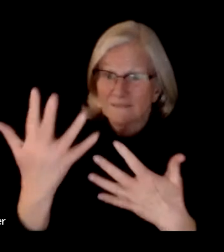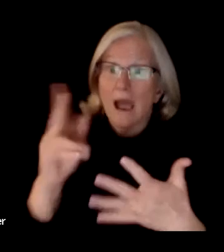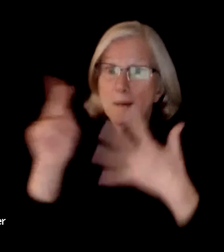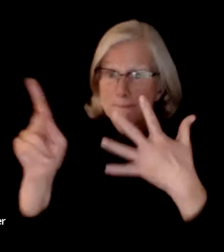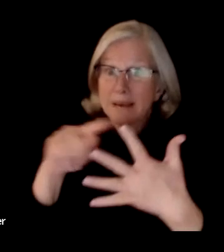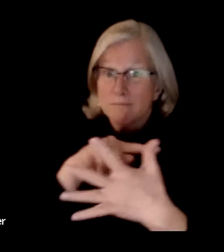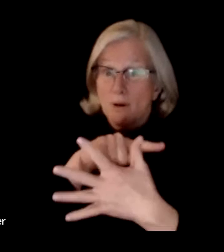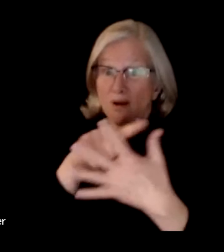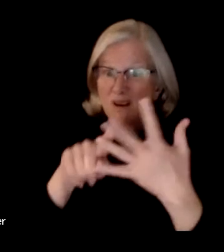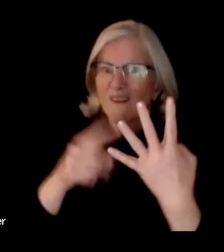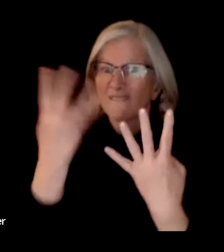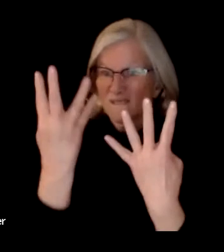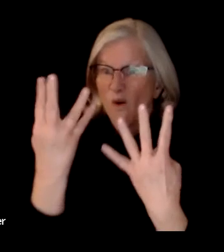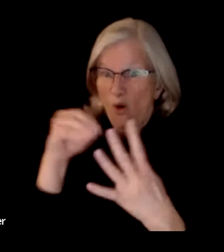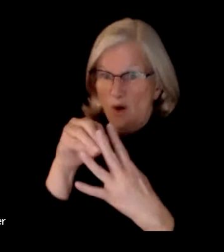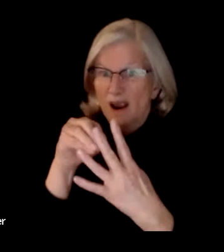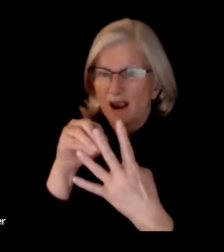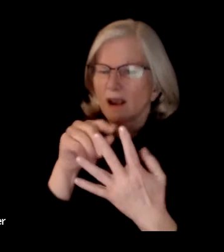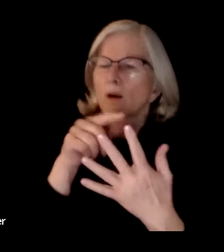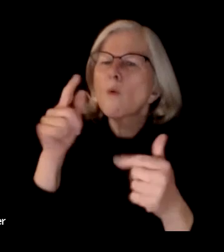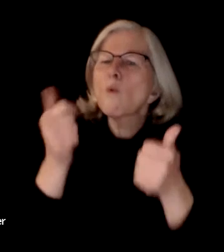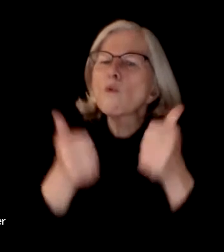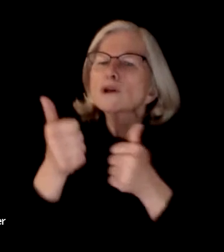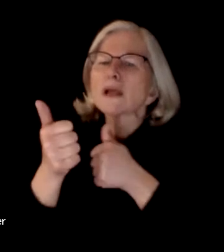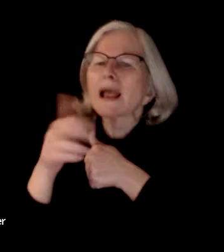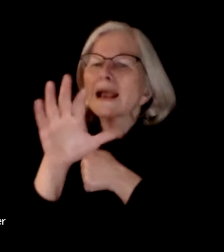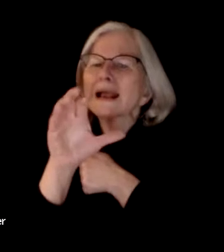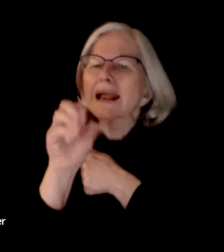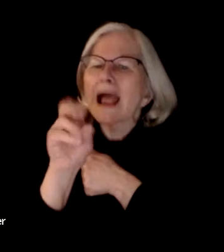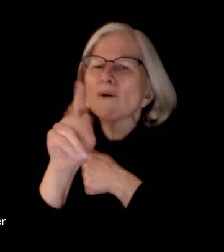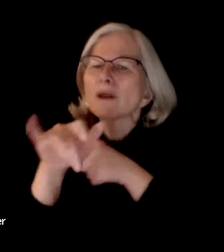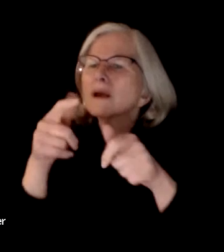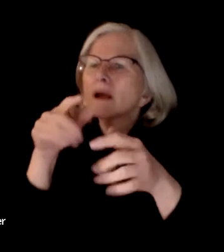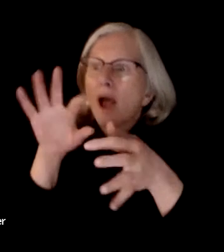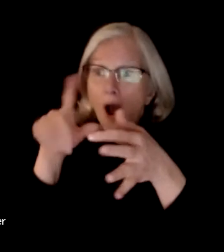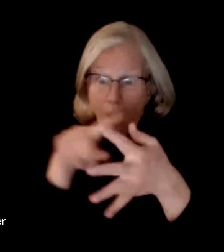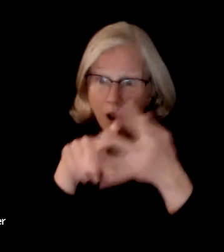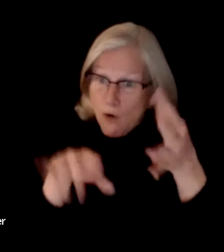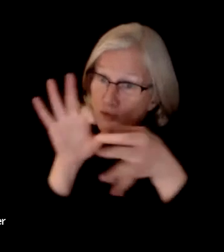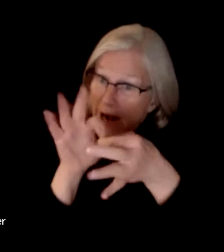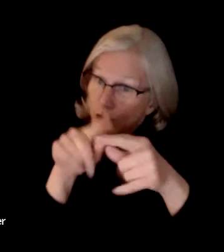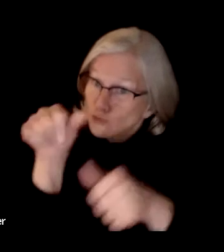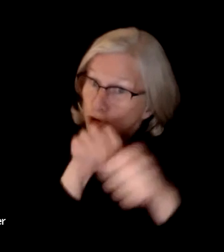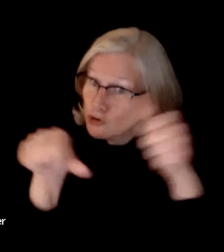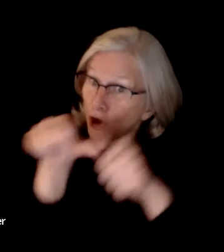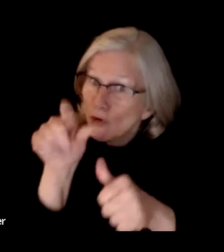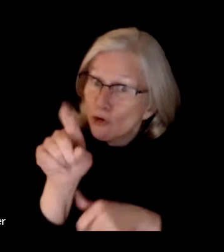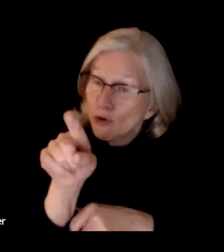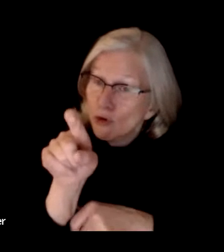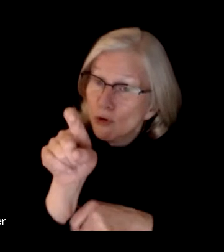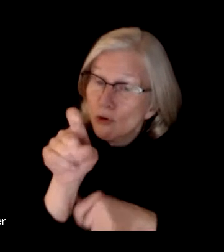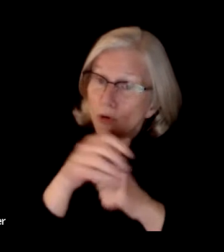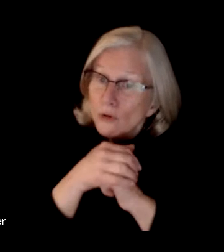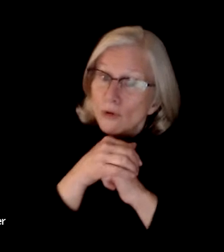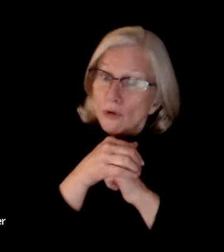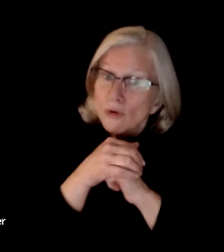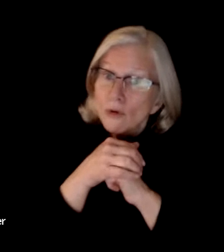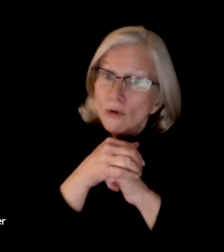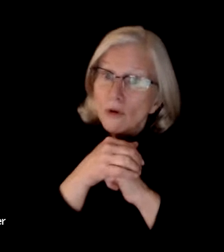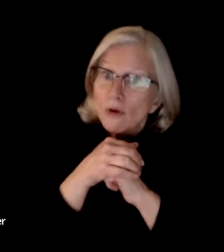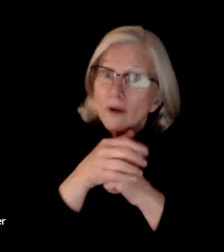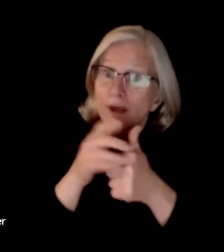counties, and are any of these individuals related? Okay, yes. The counties are